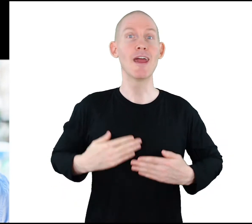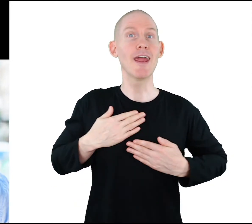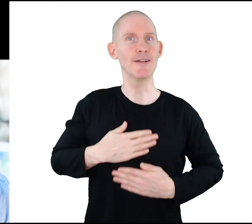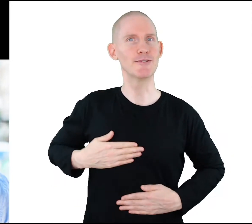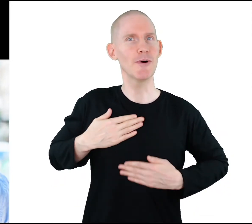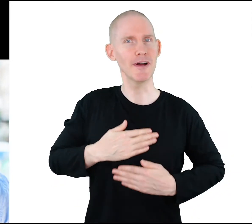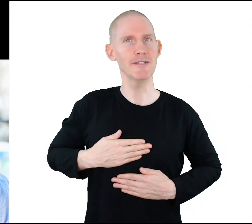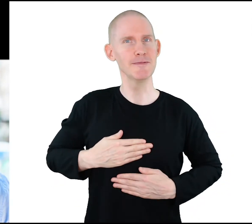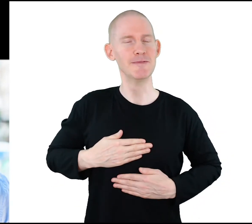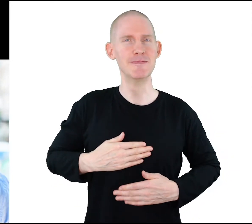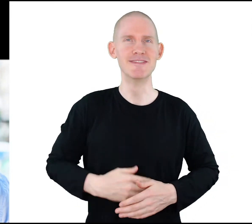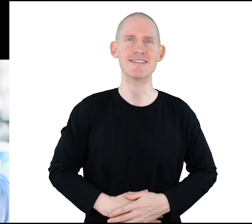Enjoy.